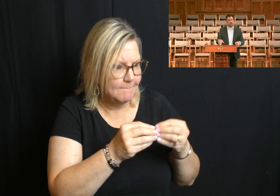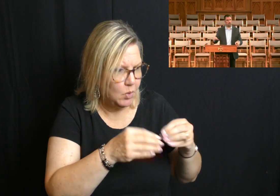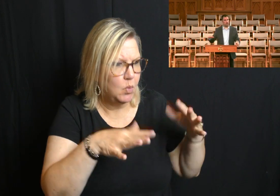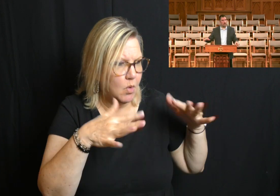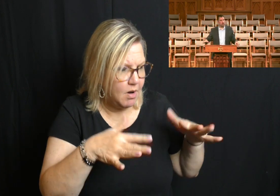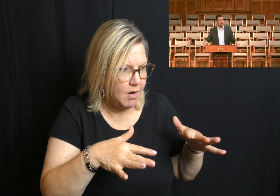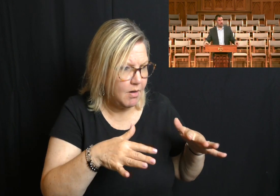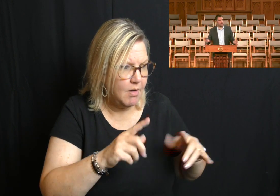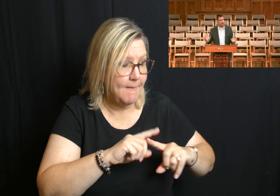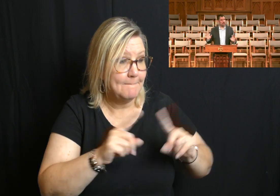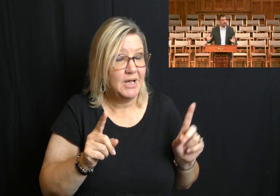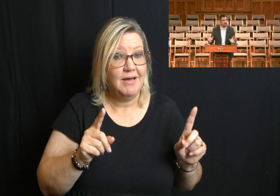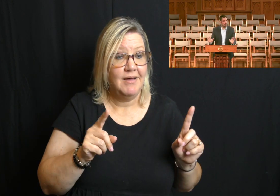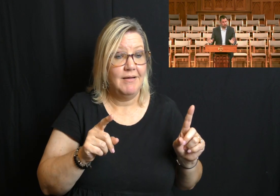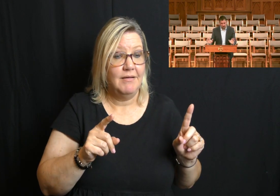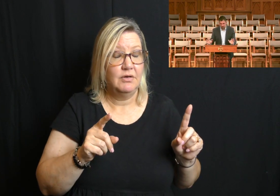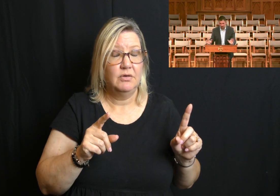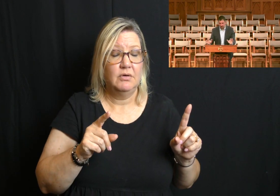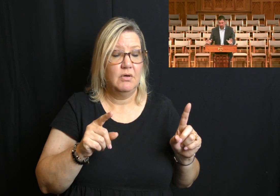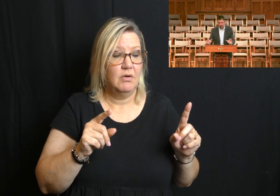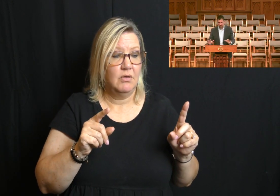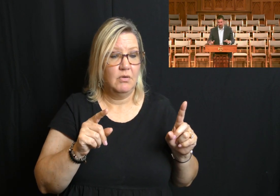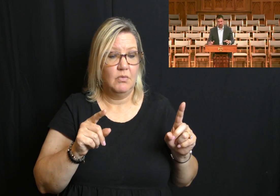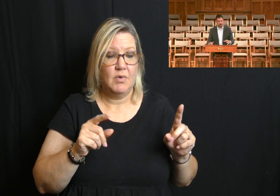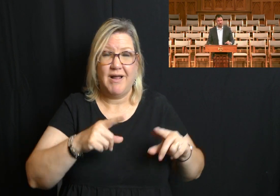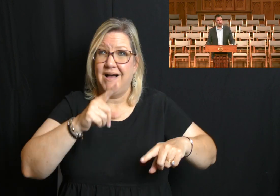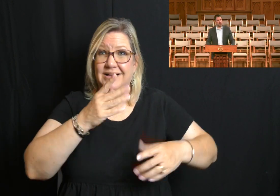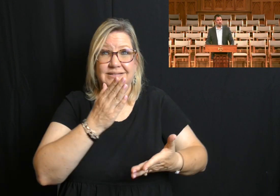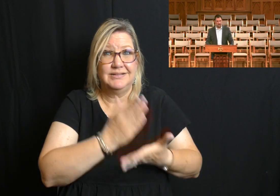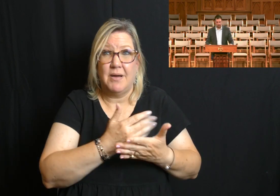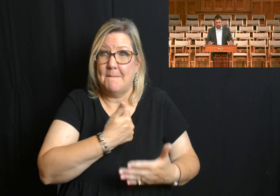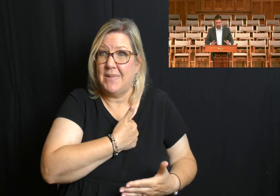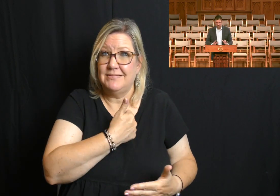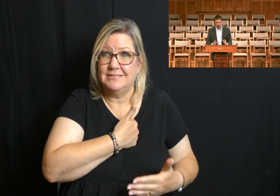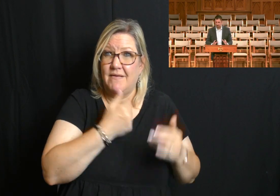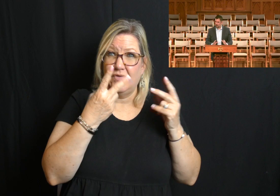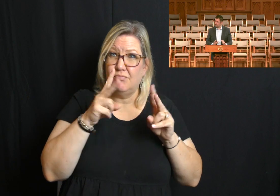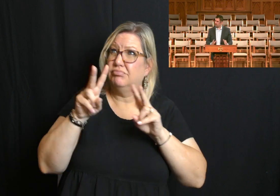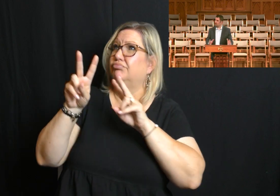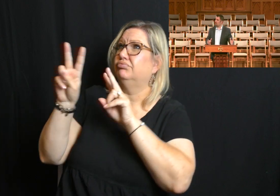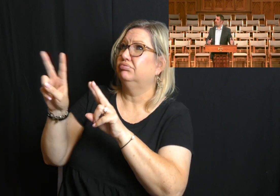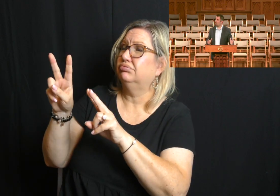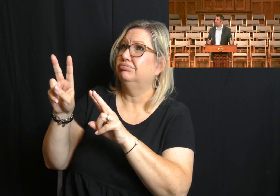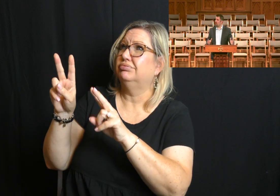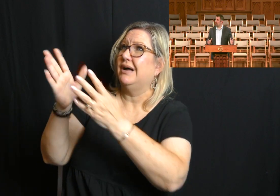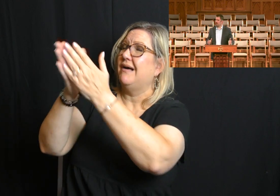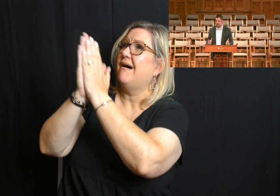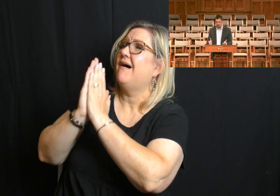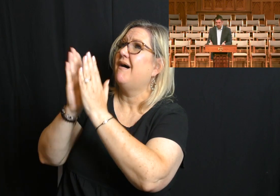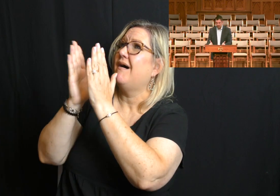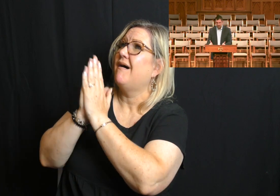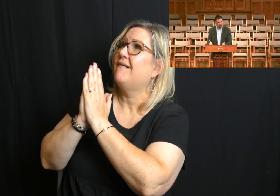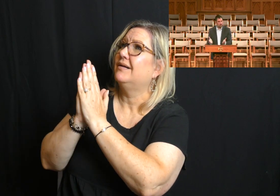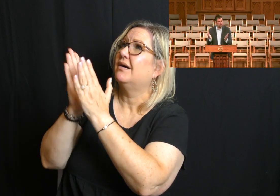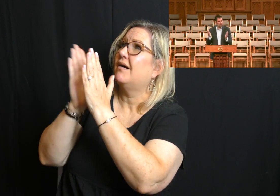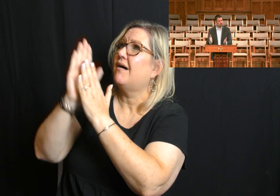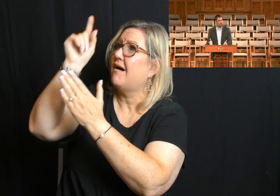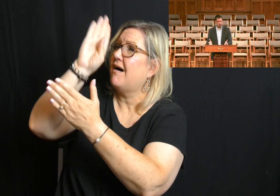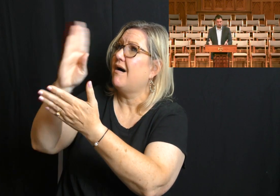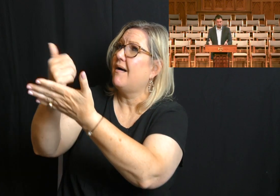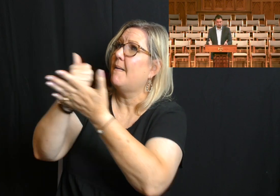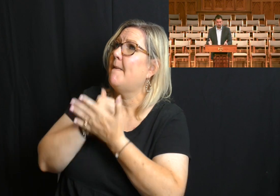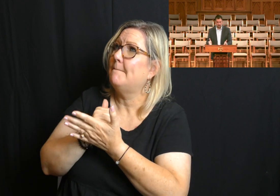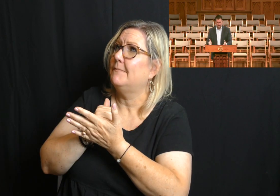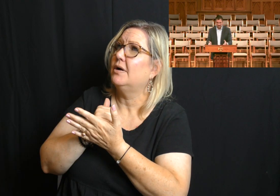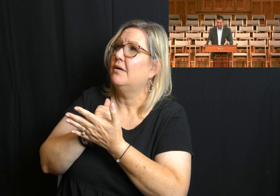But when I rely on God and let God deal with those things, then everything just seems calm. It's the peace in the middle of the